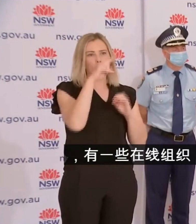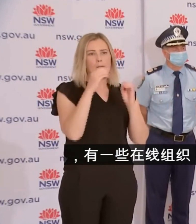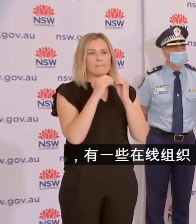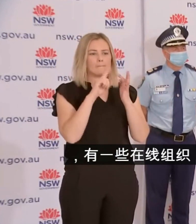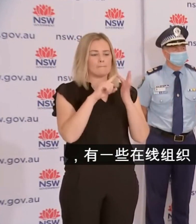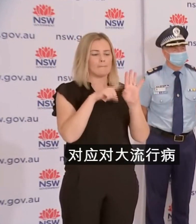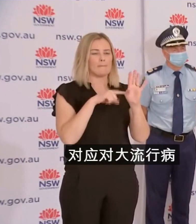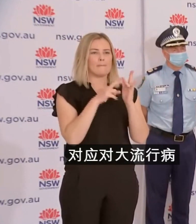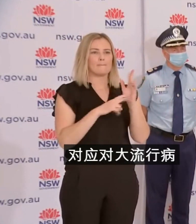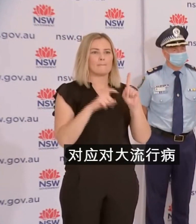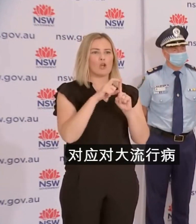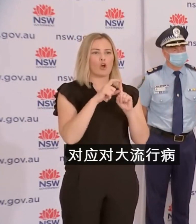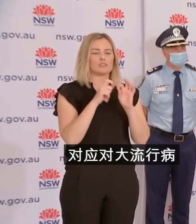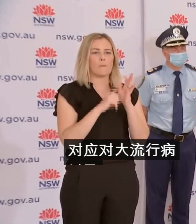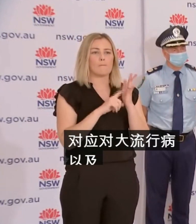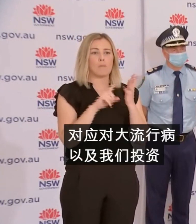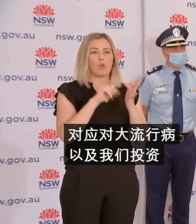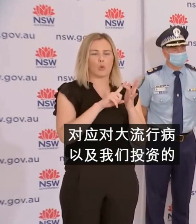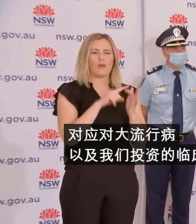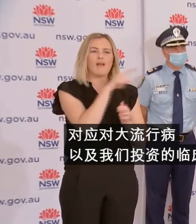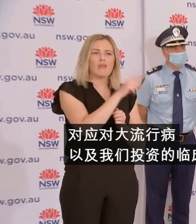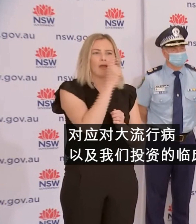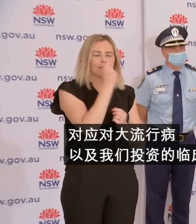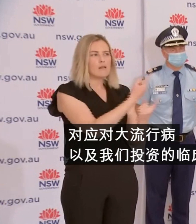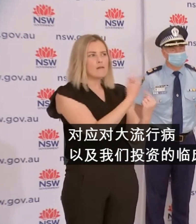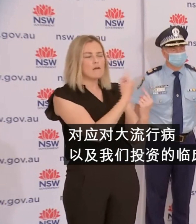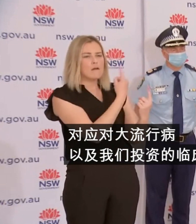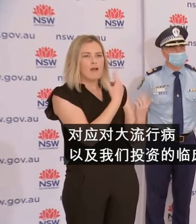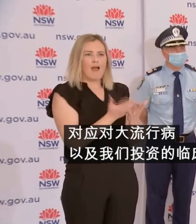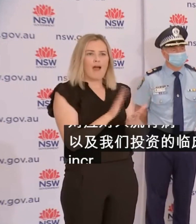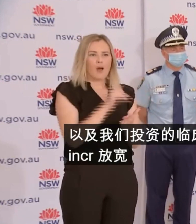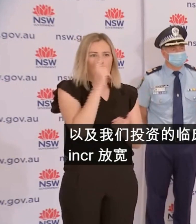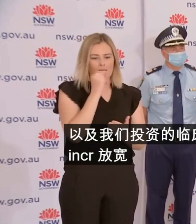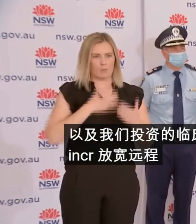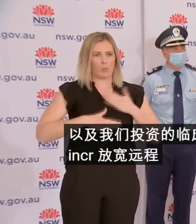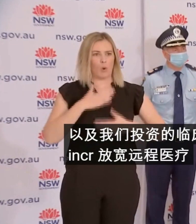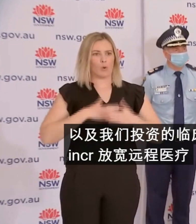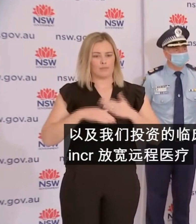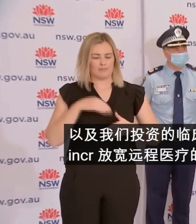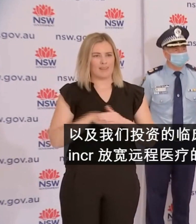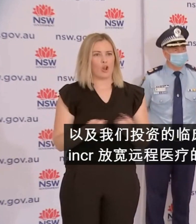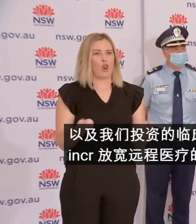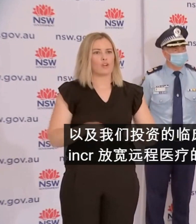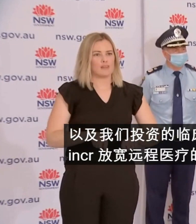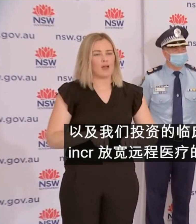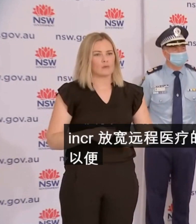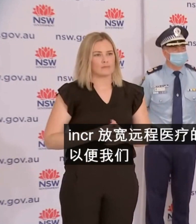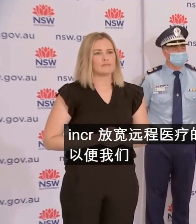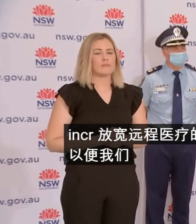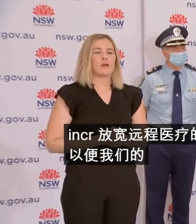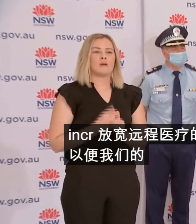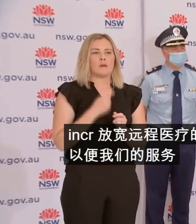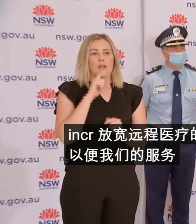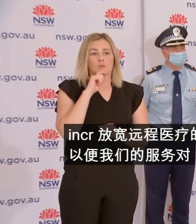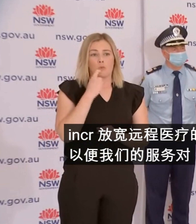advice for managing with the pandemic, and in our clinical services we've invested in increasing the capacity for